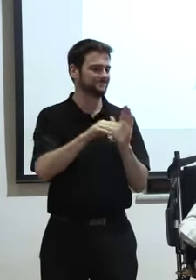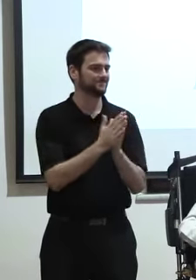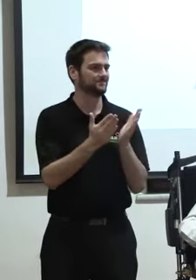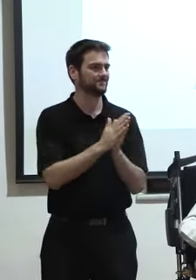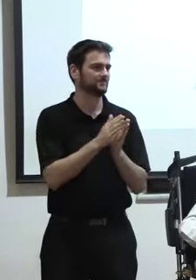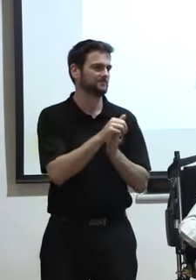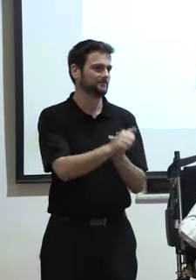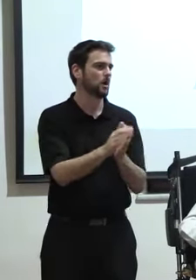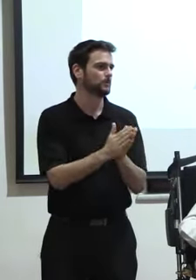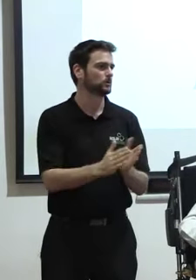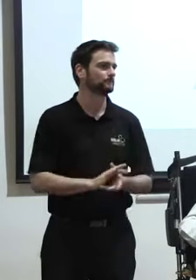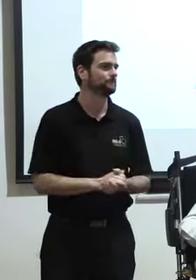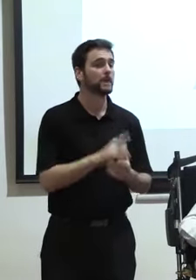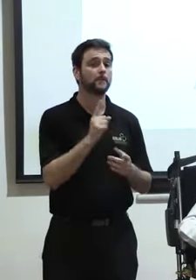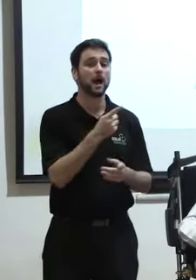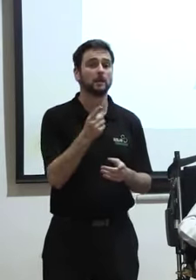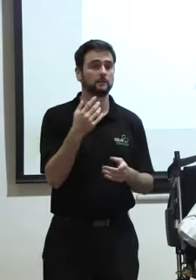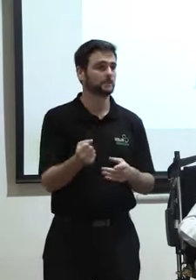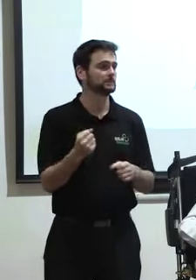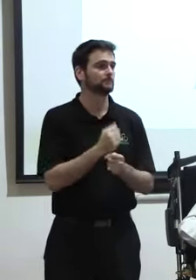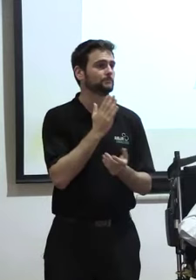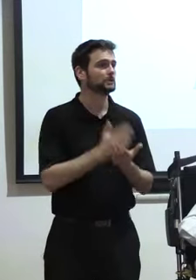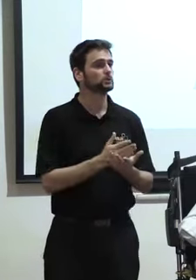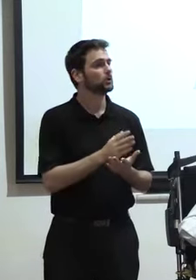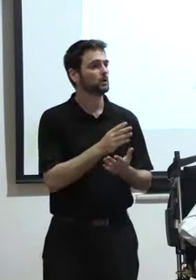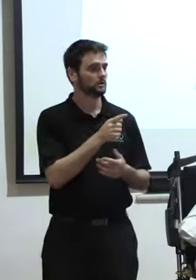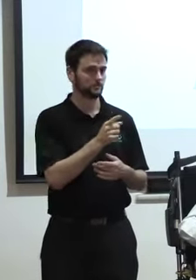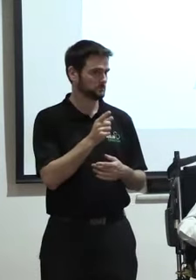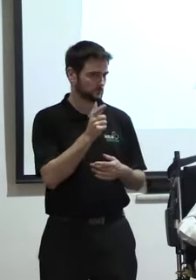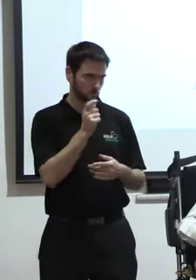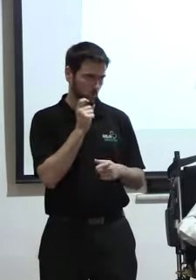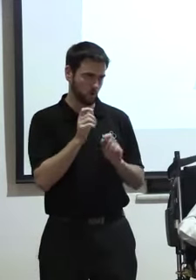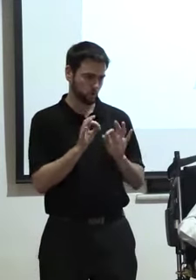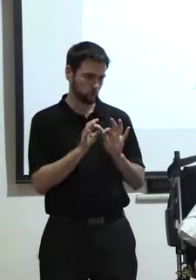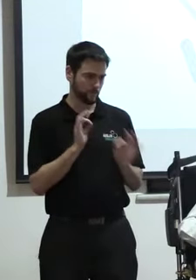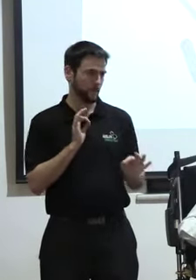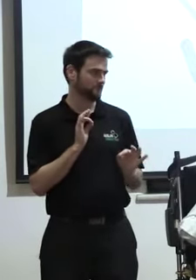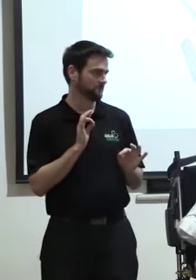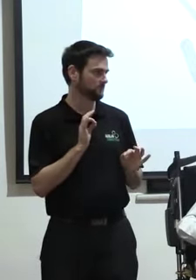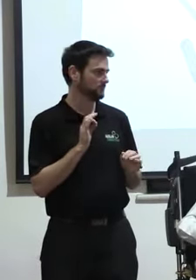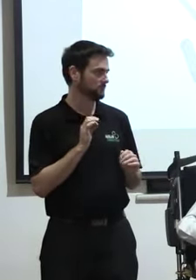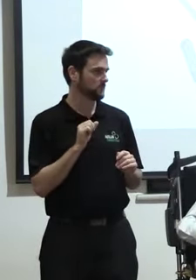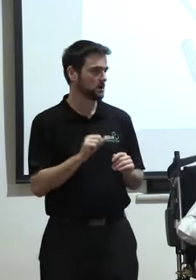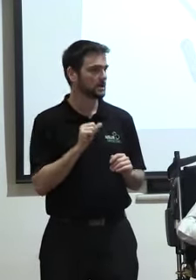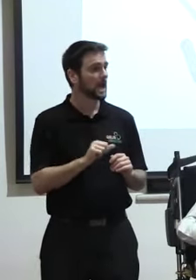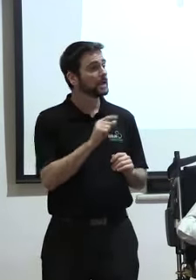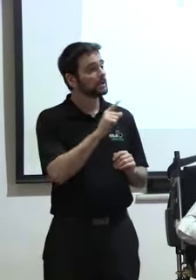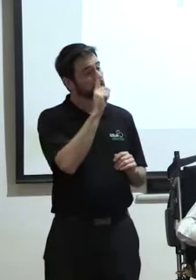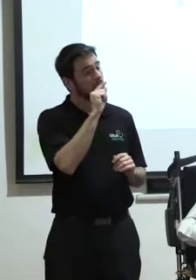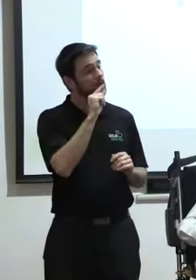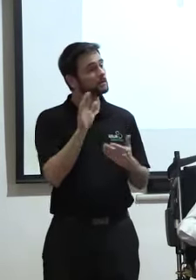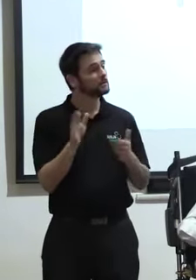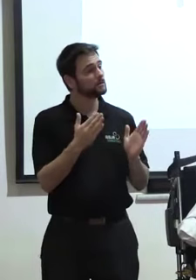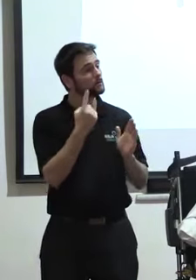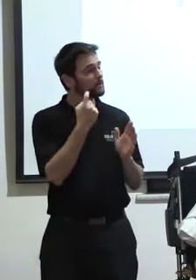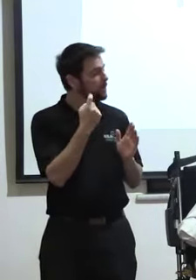But yeah, you have to be careful, make sure you're not getting ripped off, that type of thing. Can we go across, please, Jess?